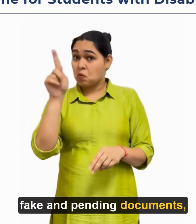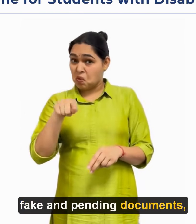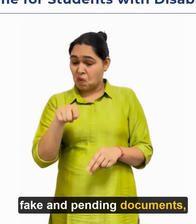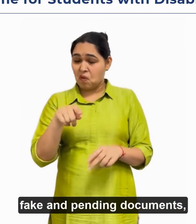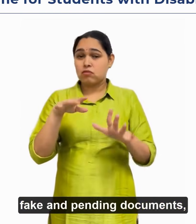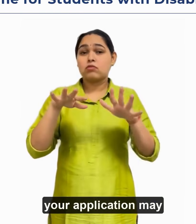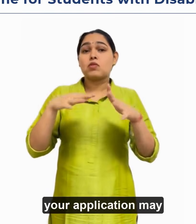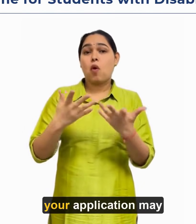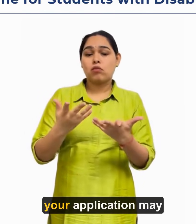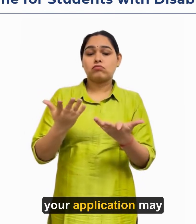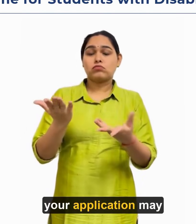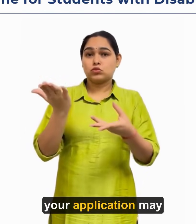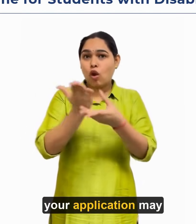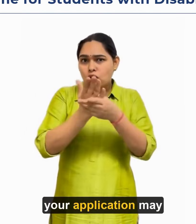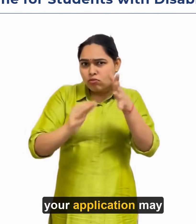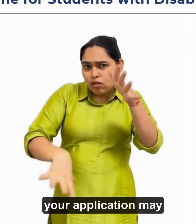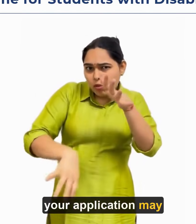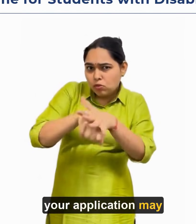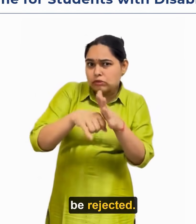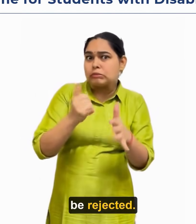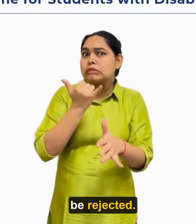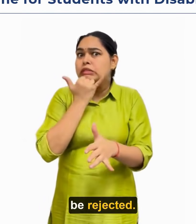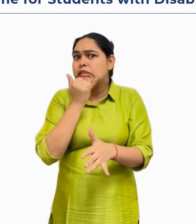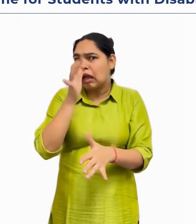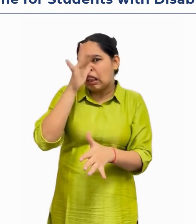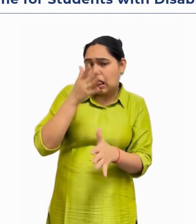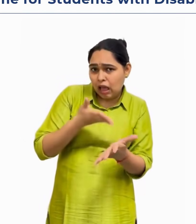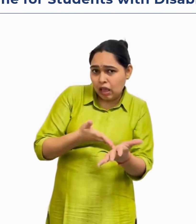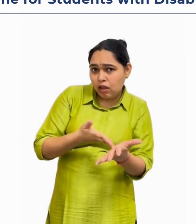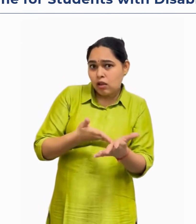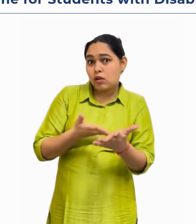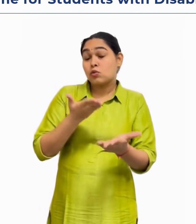documents, your application may be rejected.